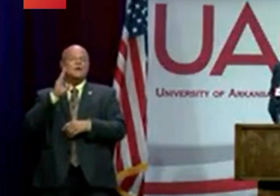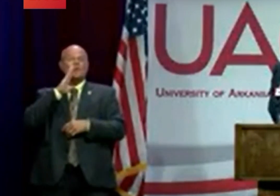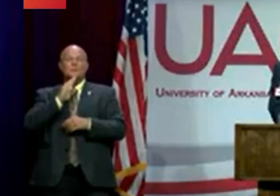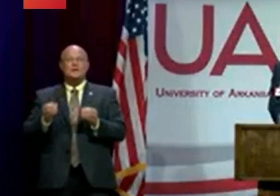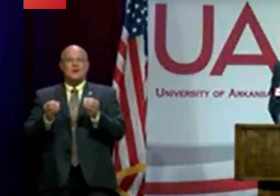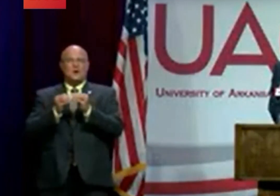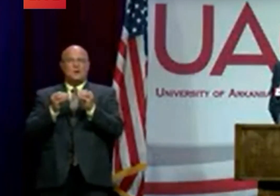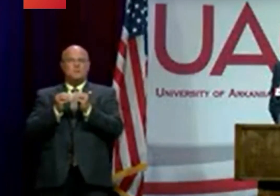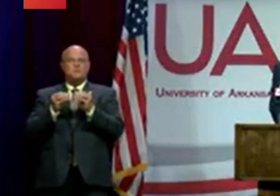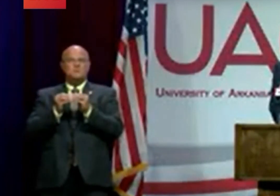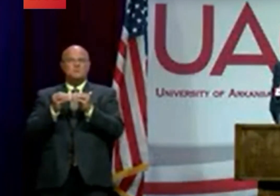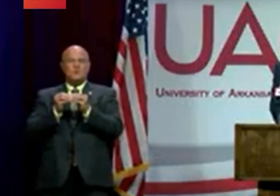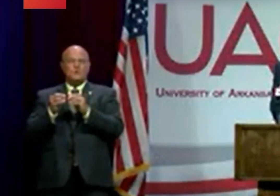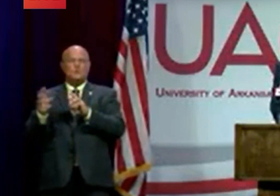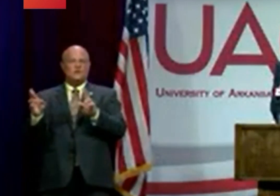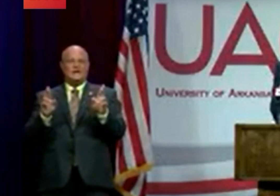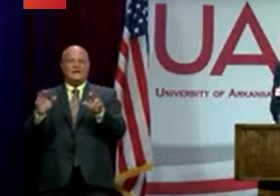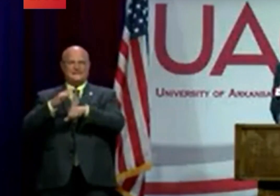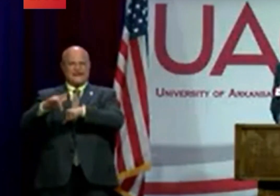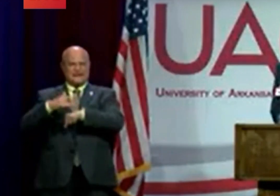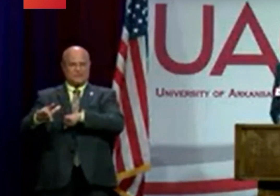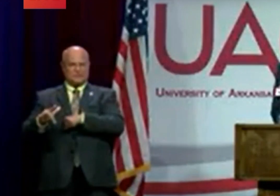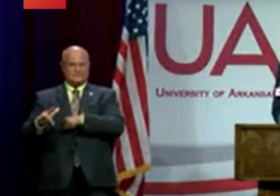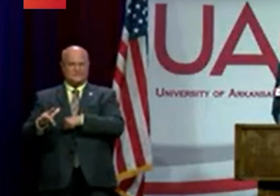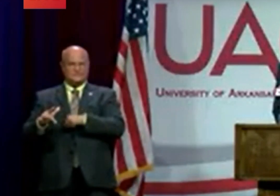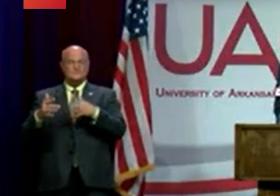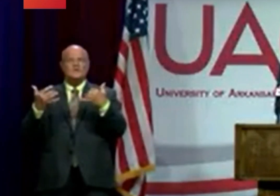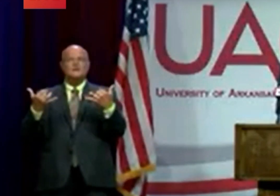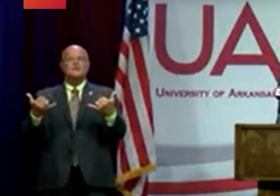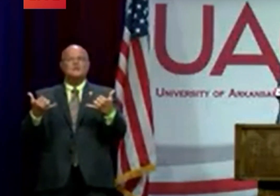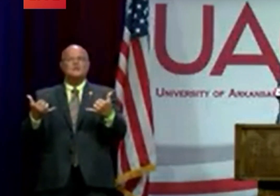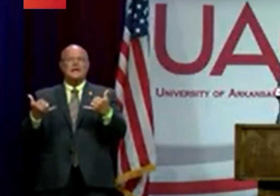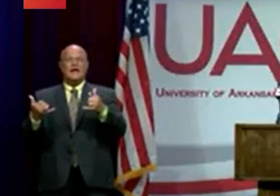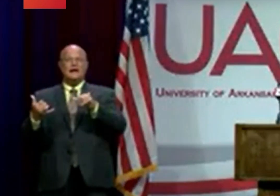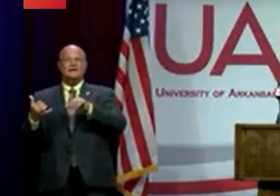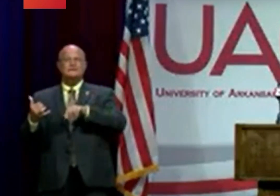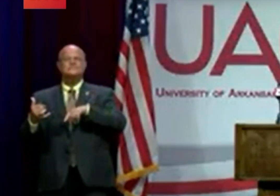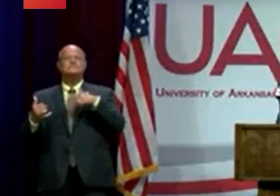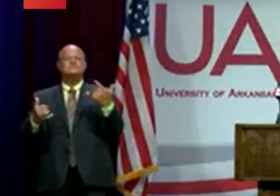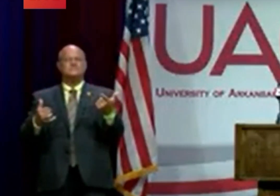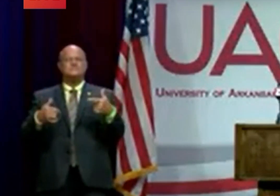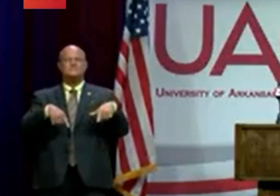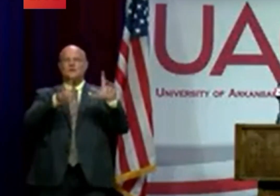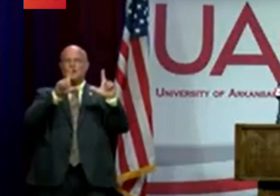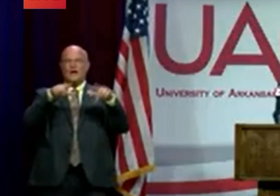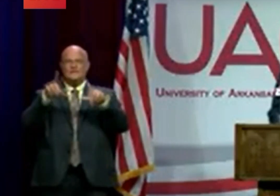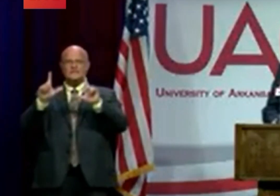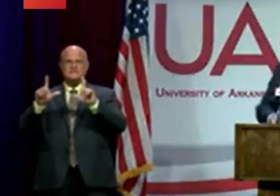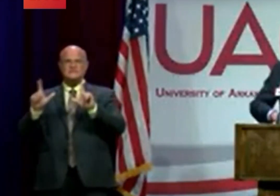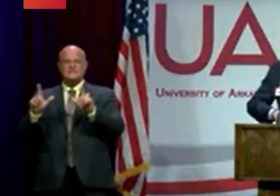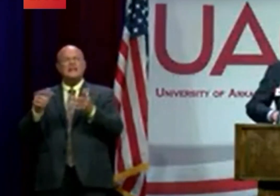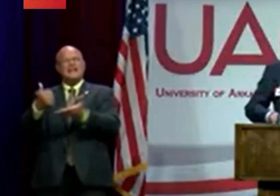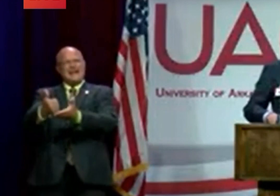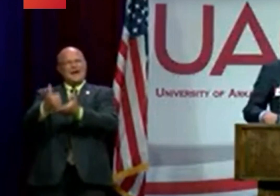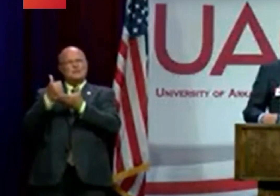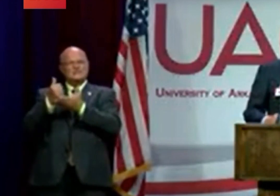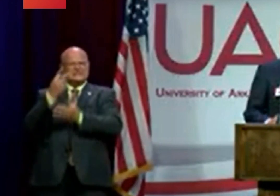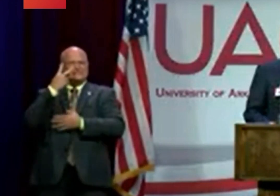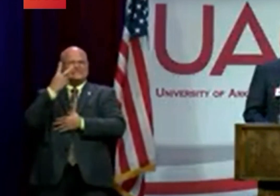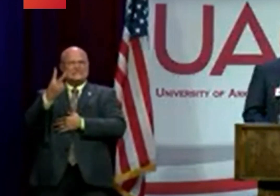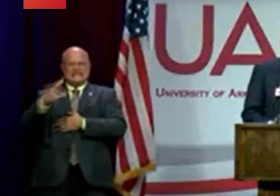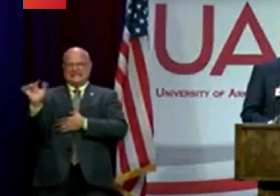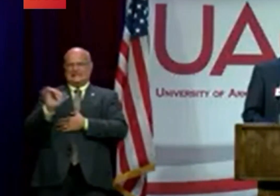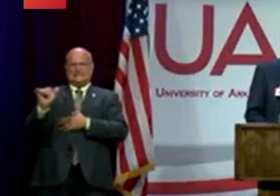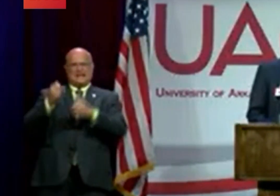more readily available. With that, let's go through the graphs, which helps us to see the